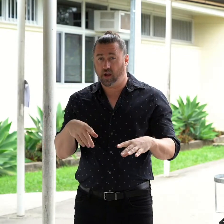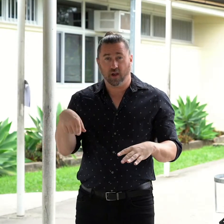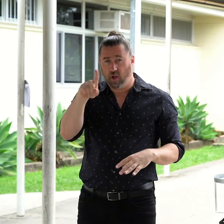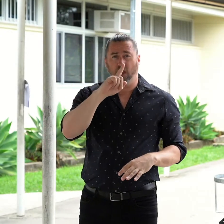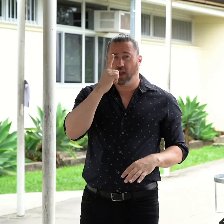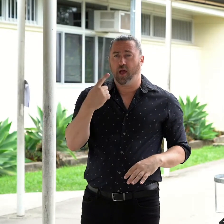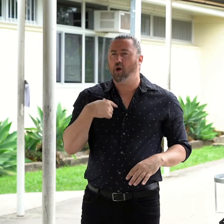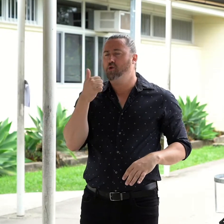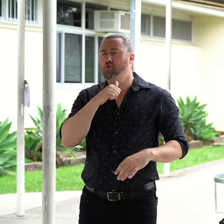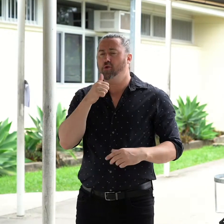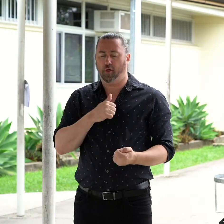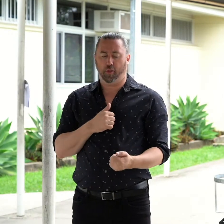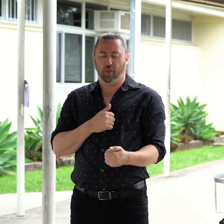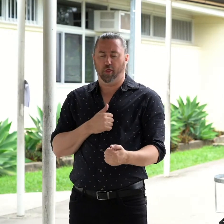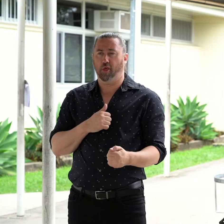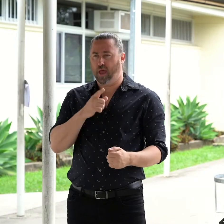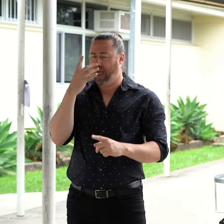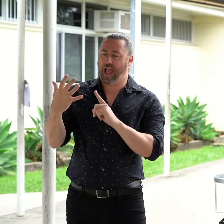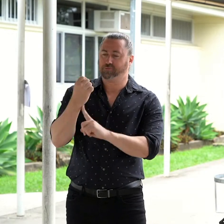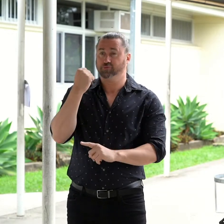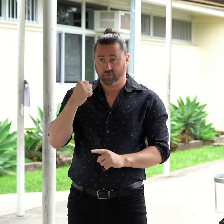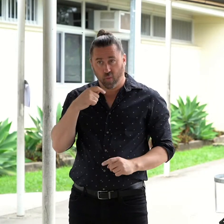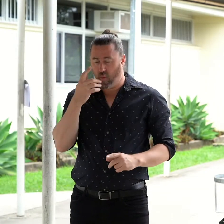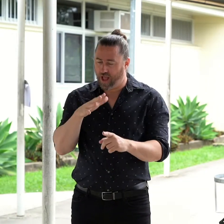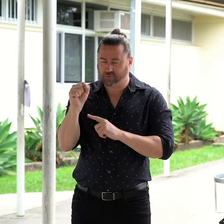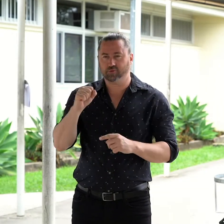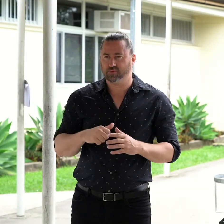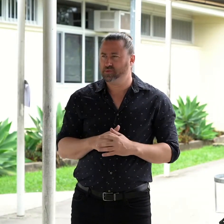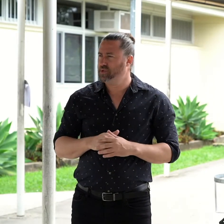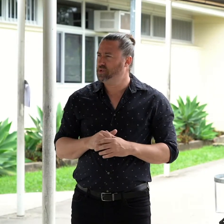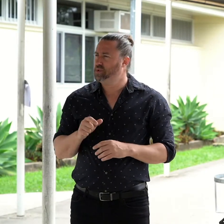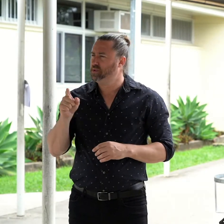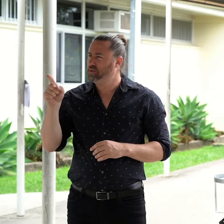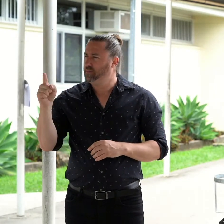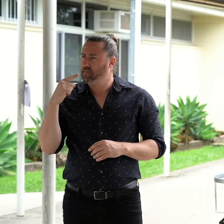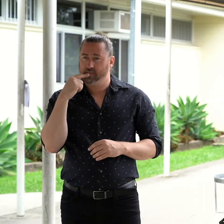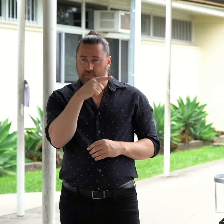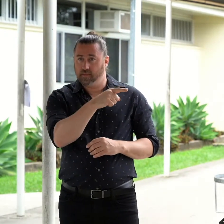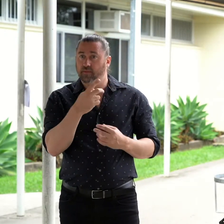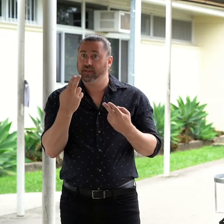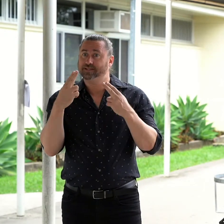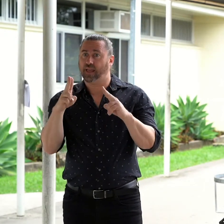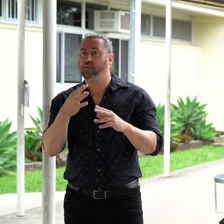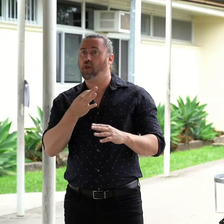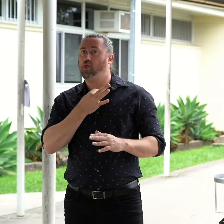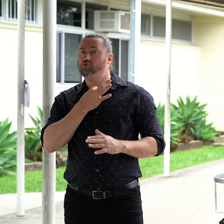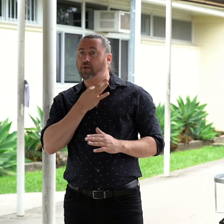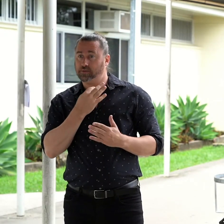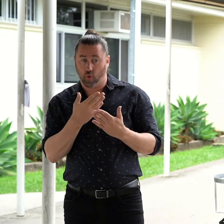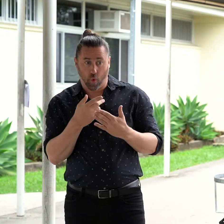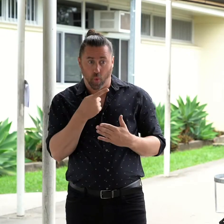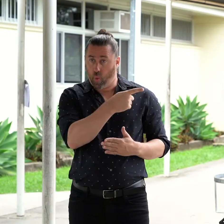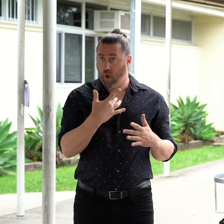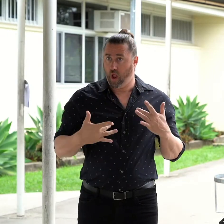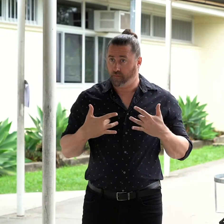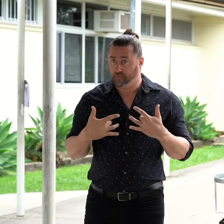and think you're not going to get caught, because you will. Minister, were you the subject of any threats as well, similar to what the Health